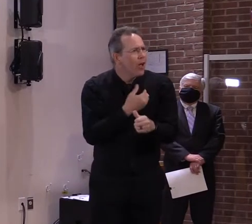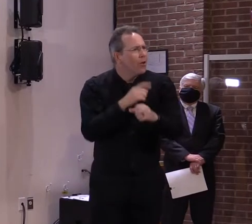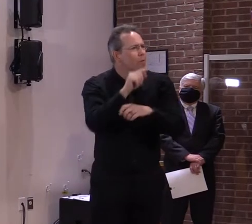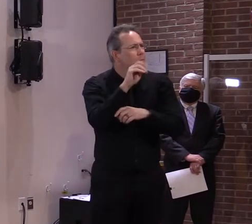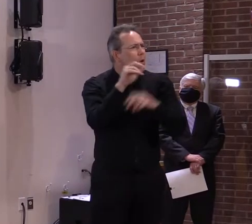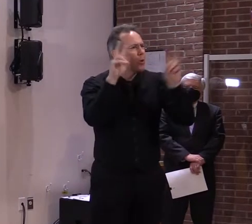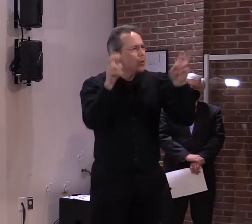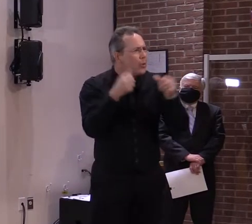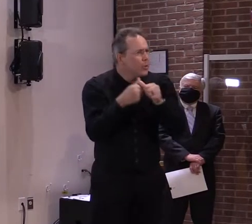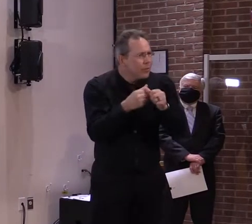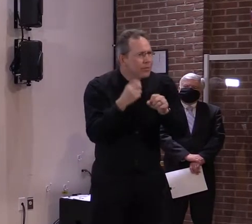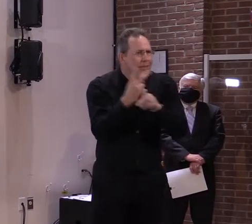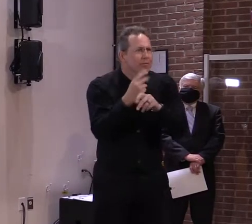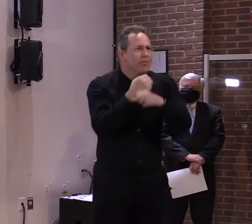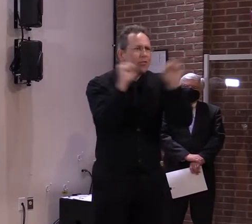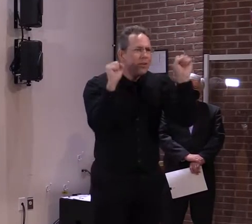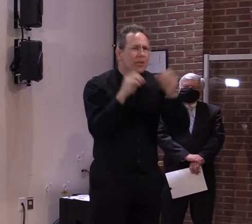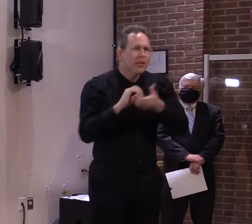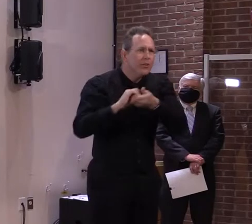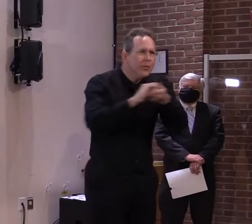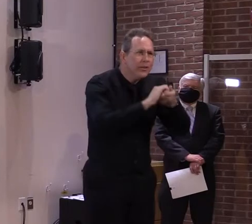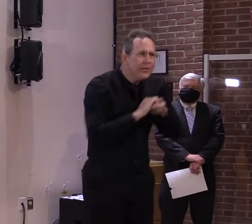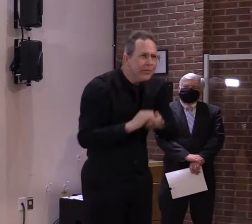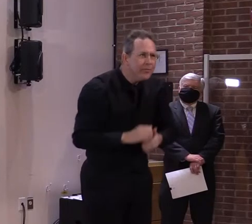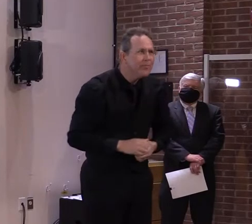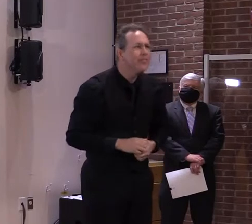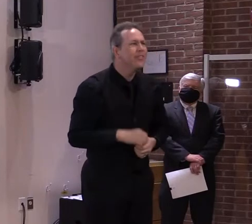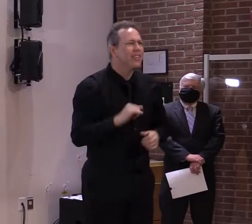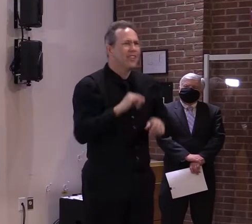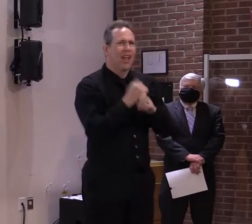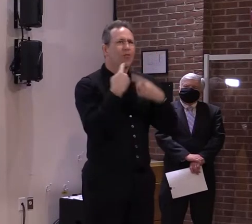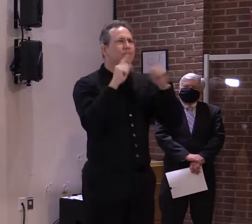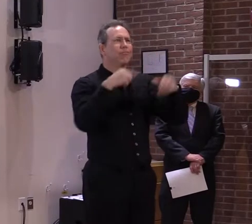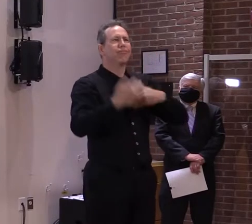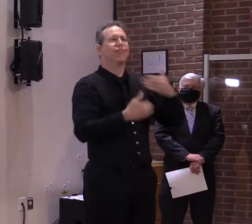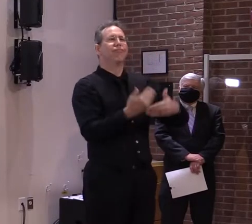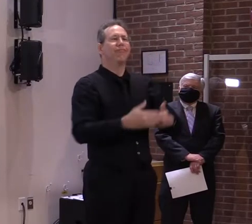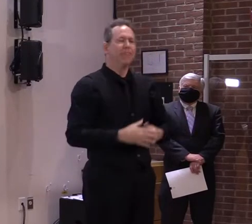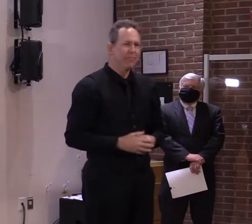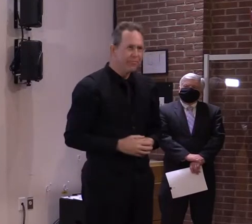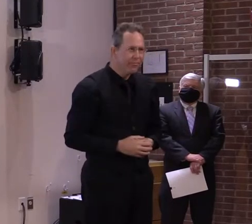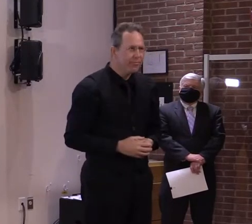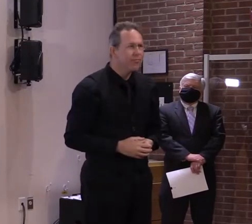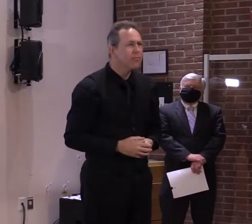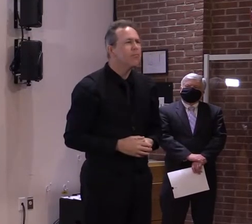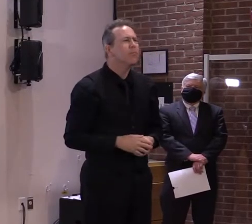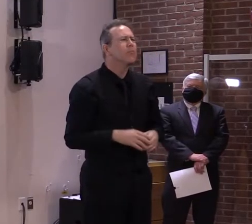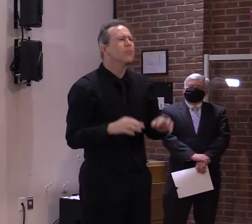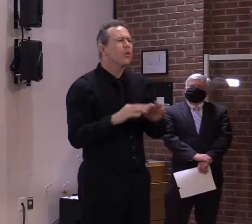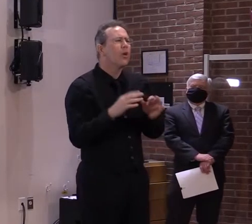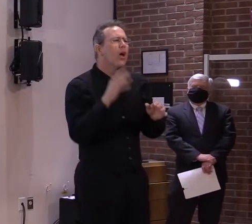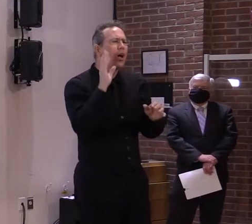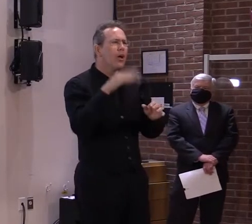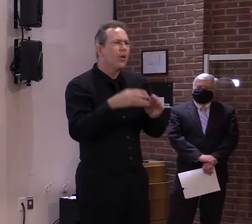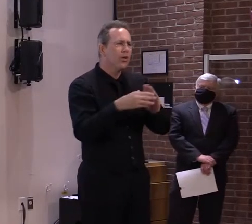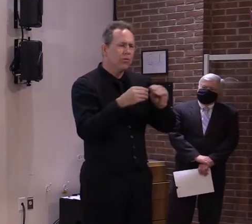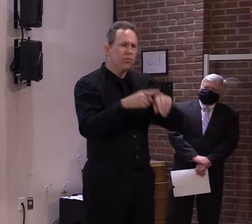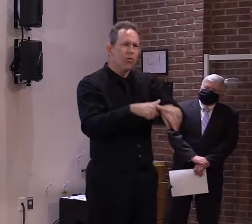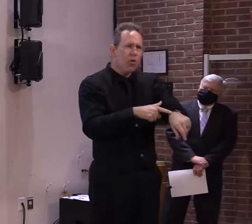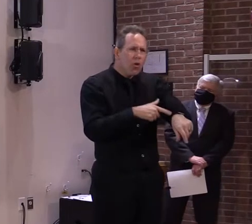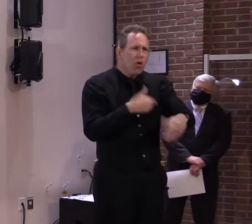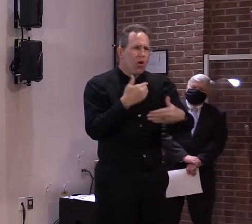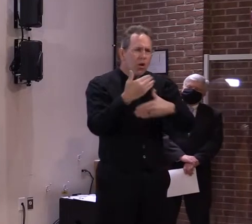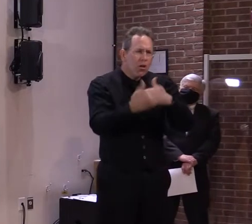this. This has been an incredibly long, hard journey, a